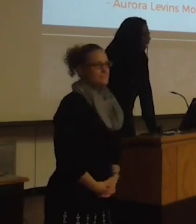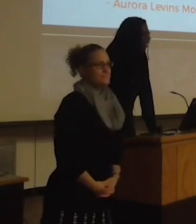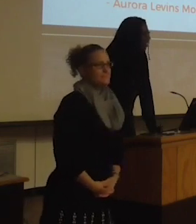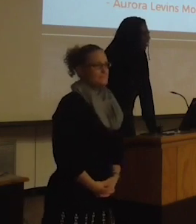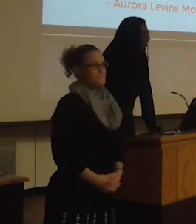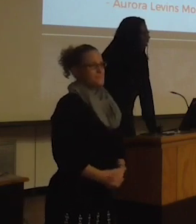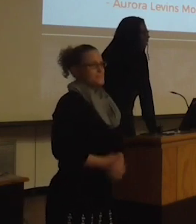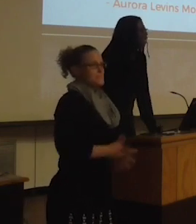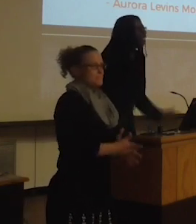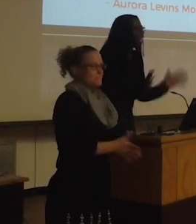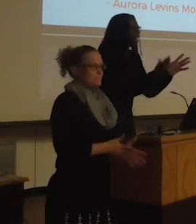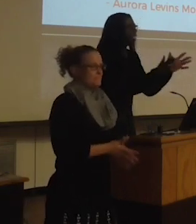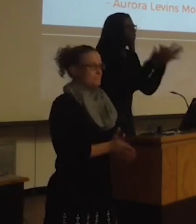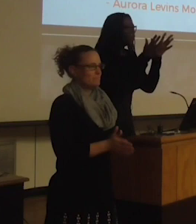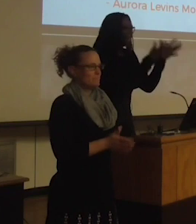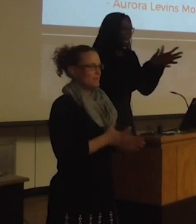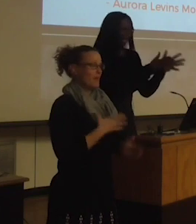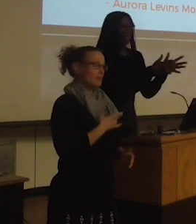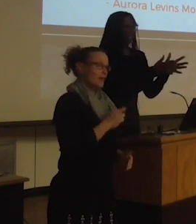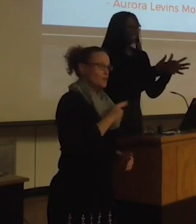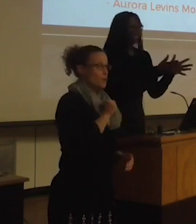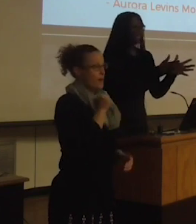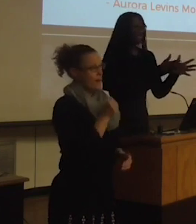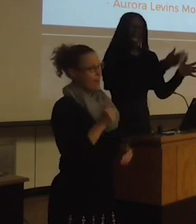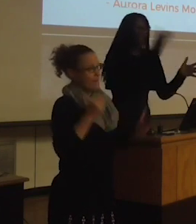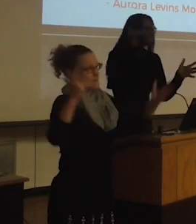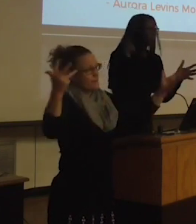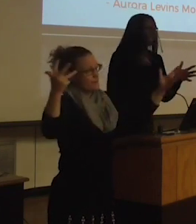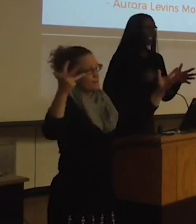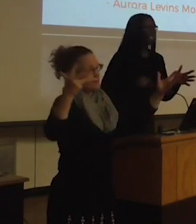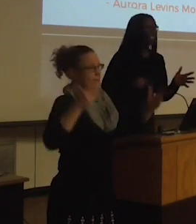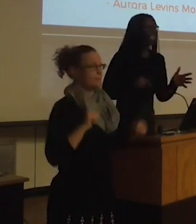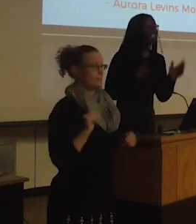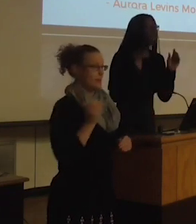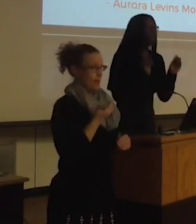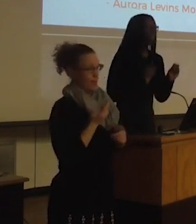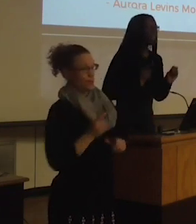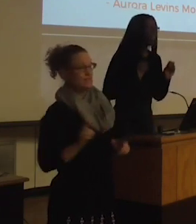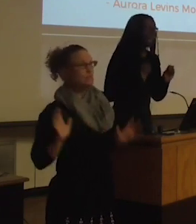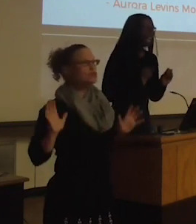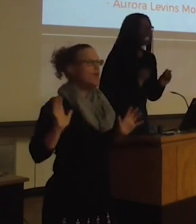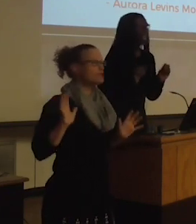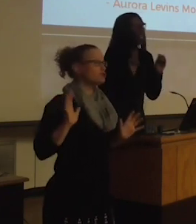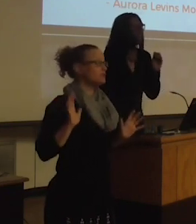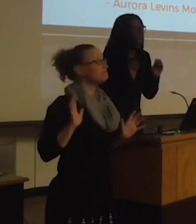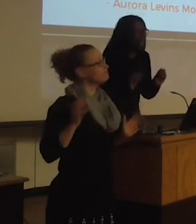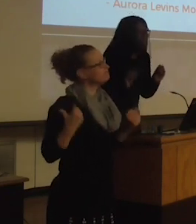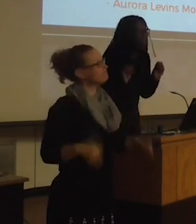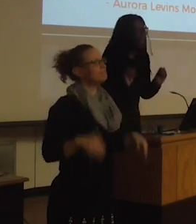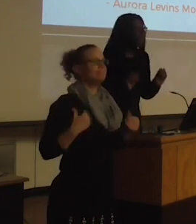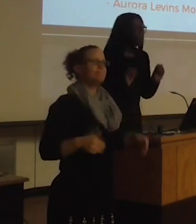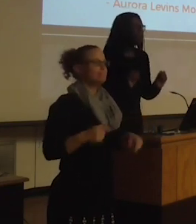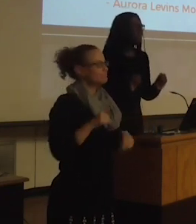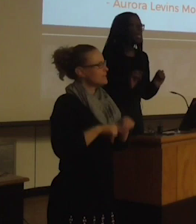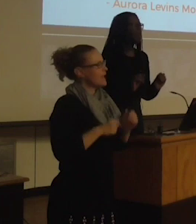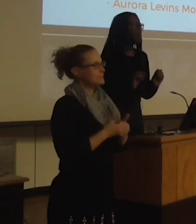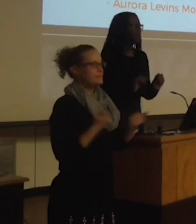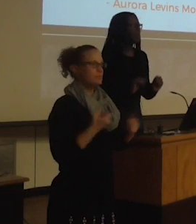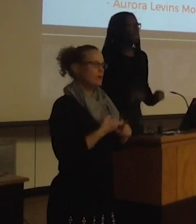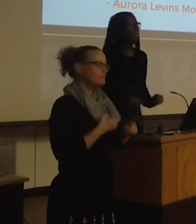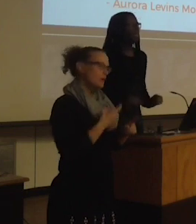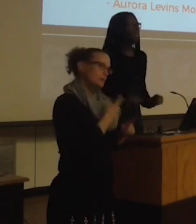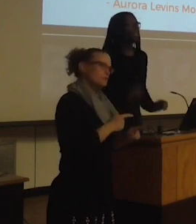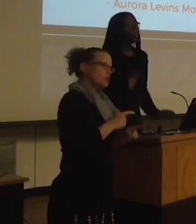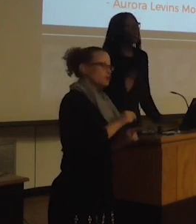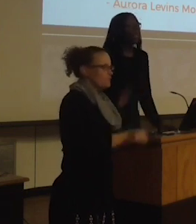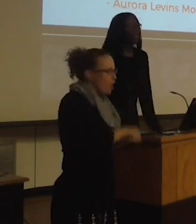on the planet. Like it or not, our liberation is bound up with that of every other being on